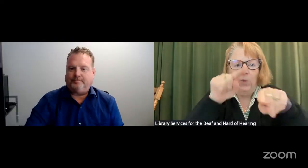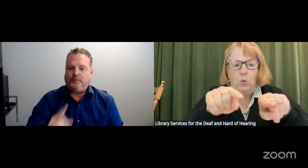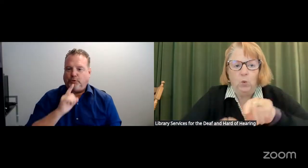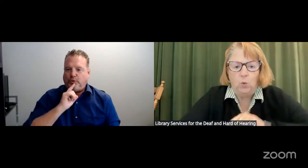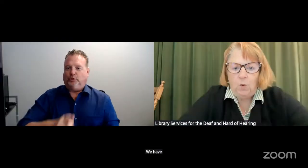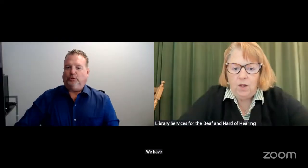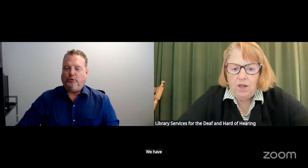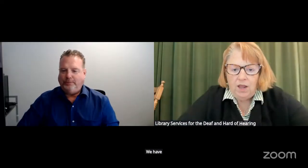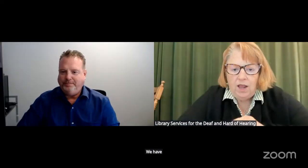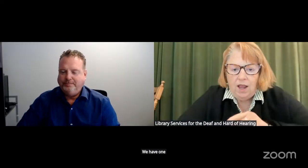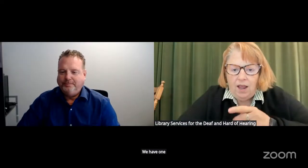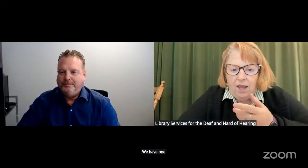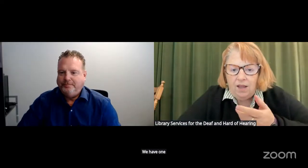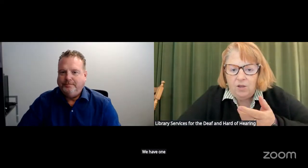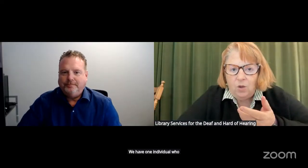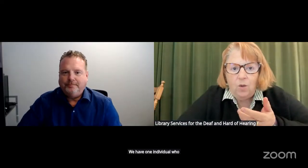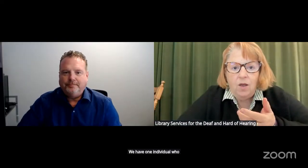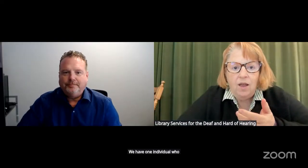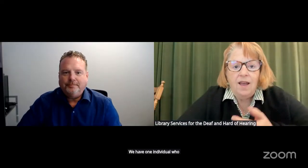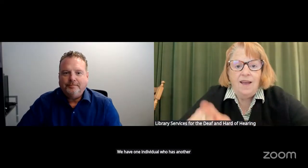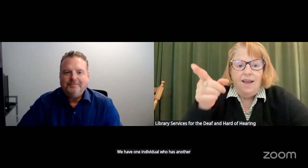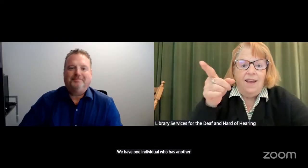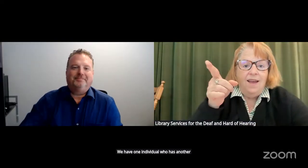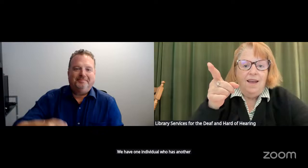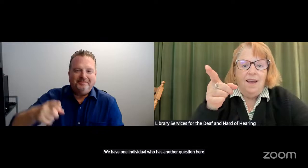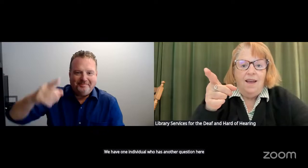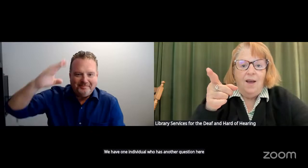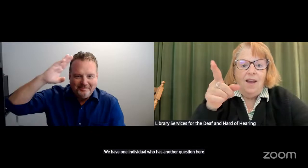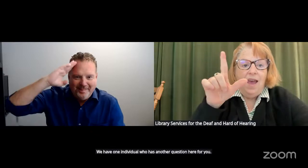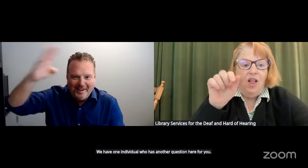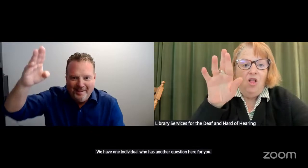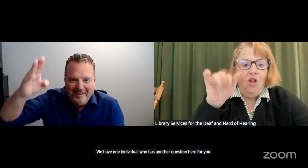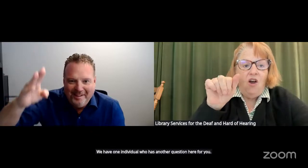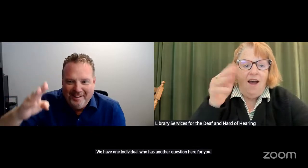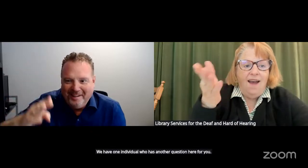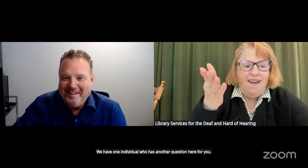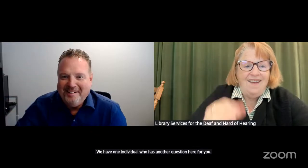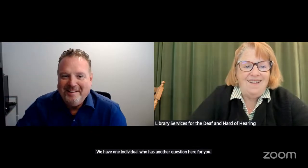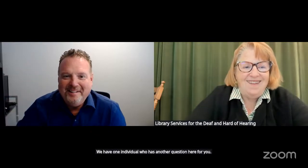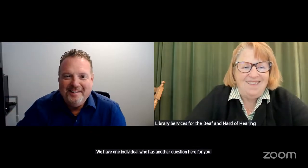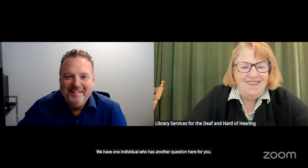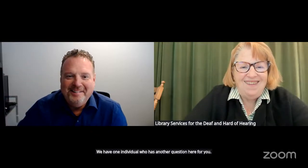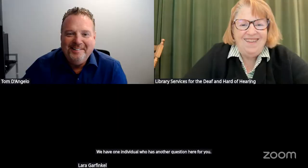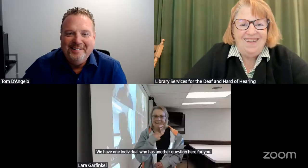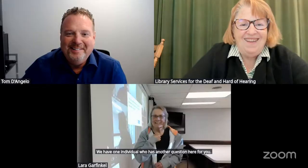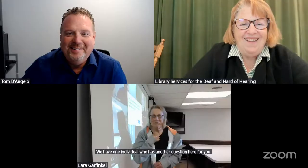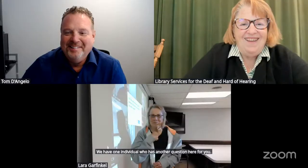We have one individual who has another question here for you.